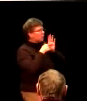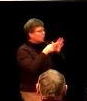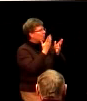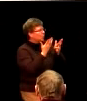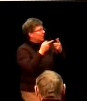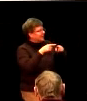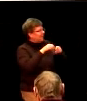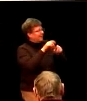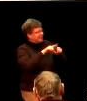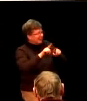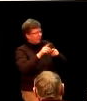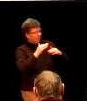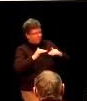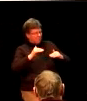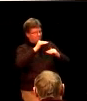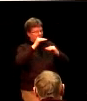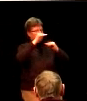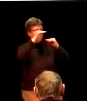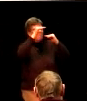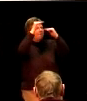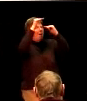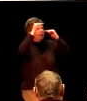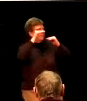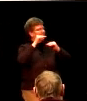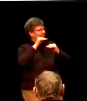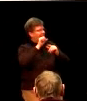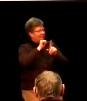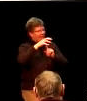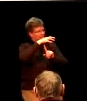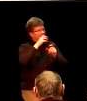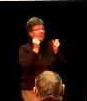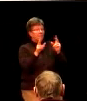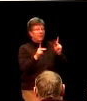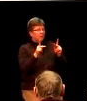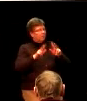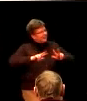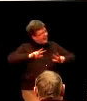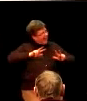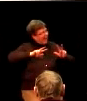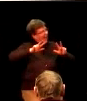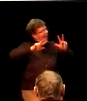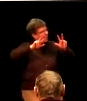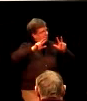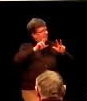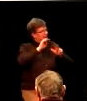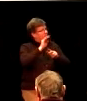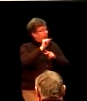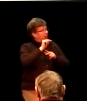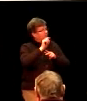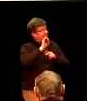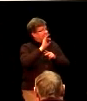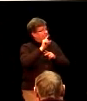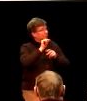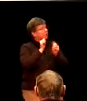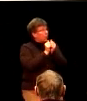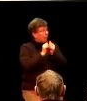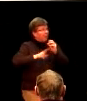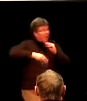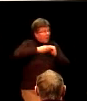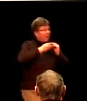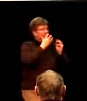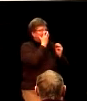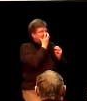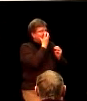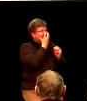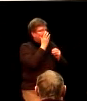of the atmosphere. And so a lot of people climb Mount Everest with supplemental oxygen. And so these folks were trying to go